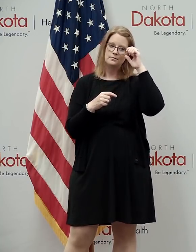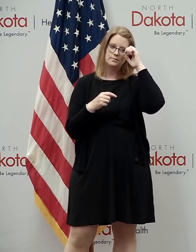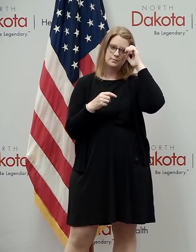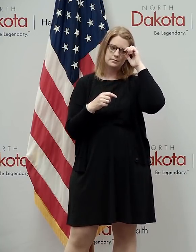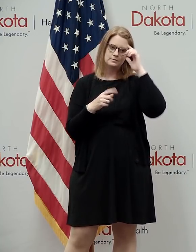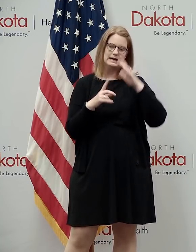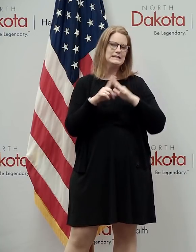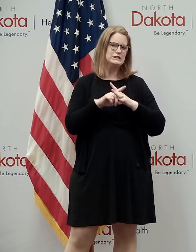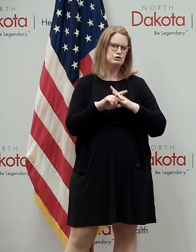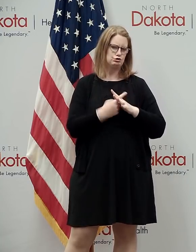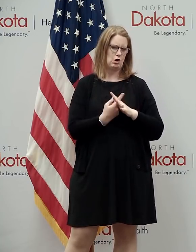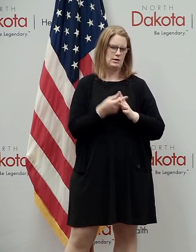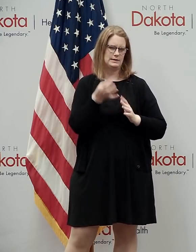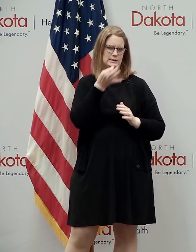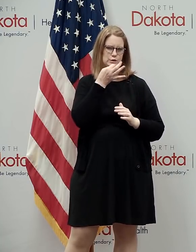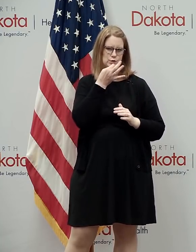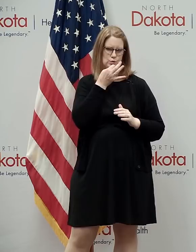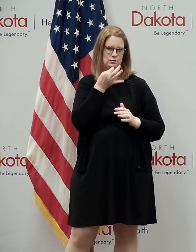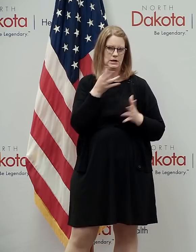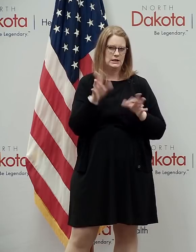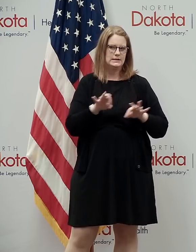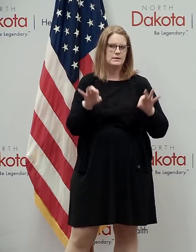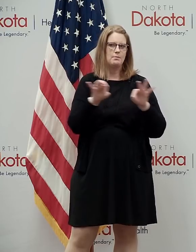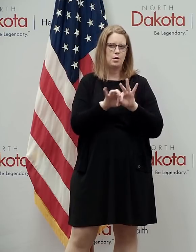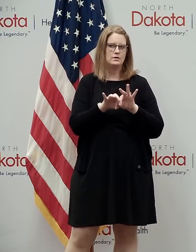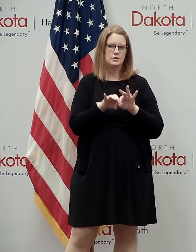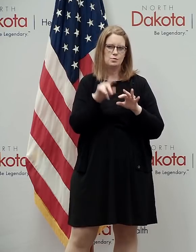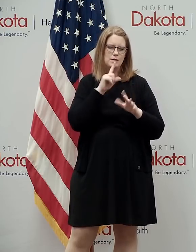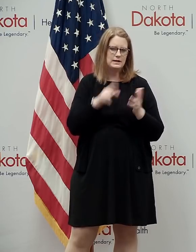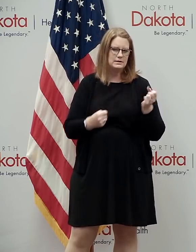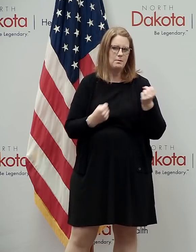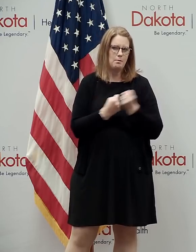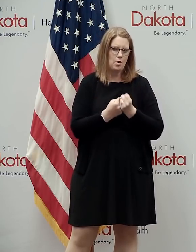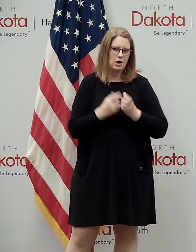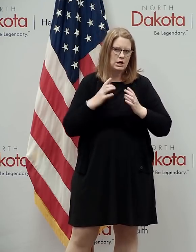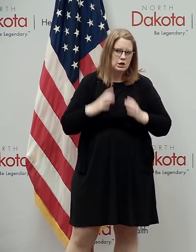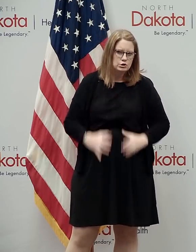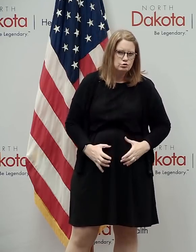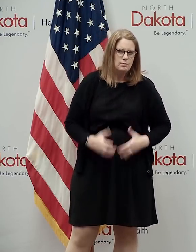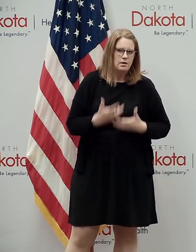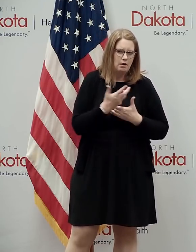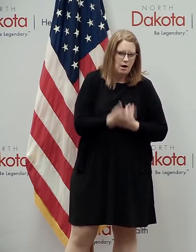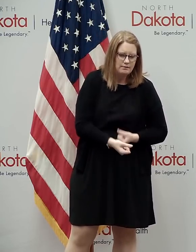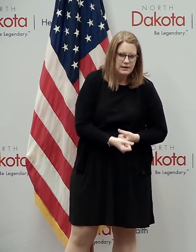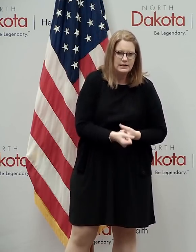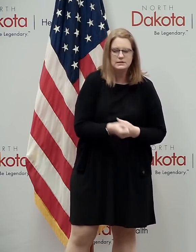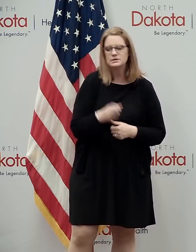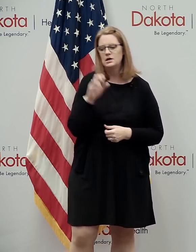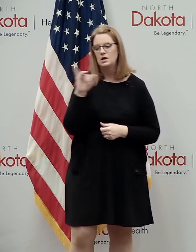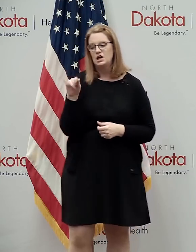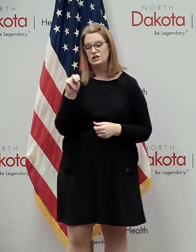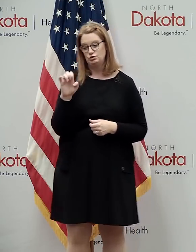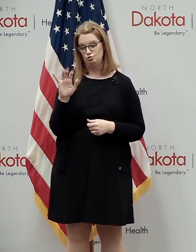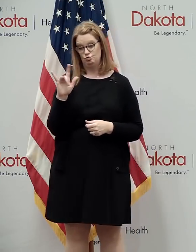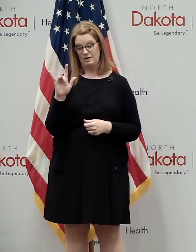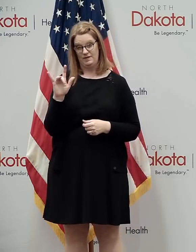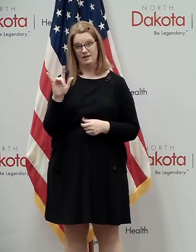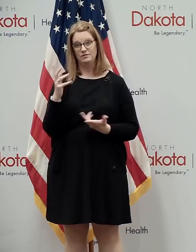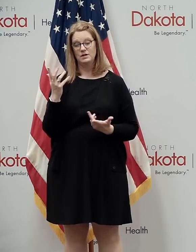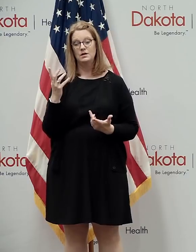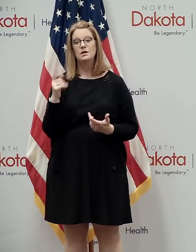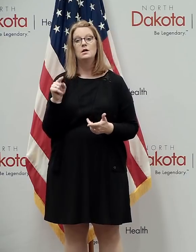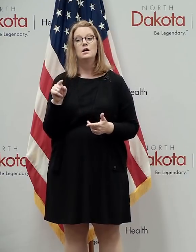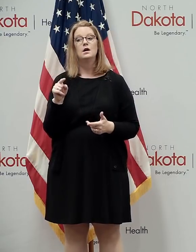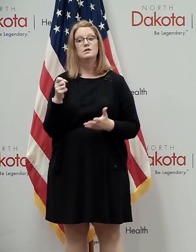very important component of restoring consumer confidence, and it's going to support economic recovery. On June 25th,